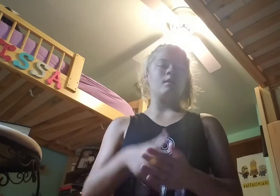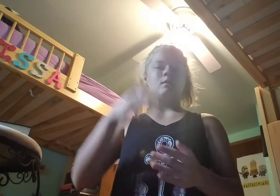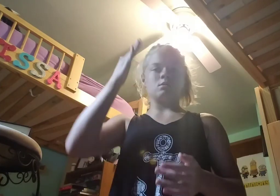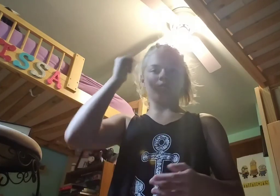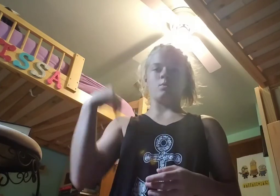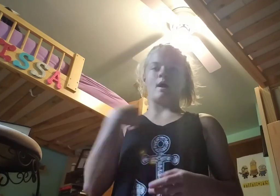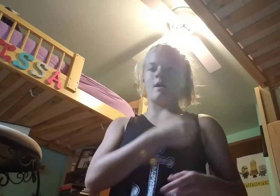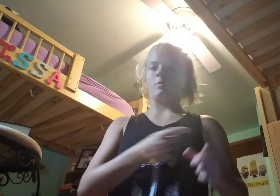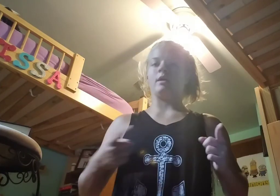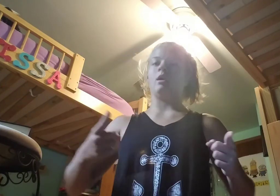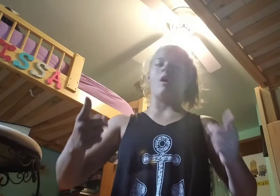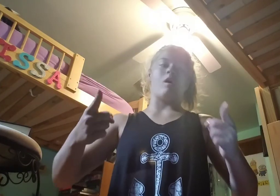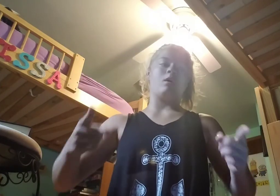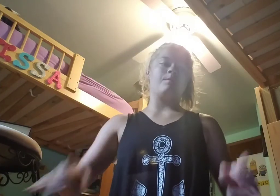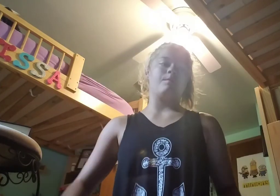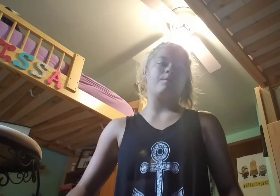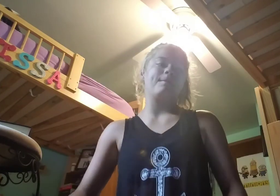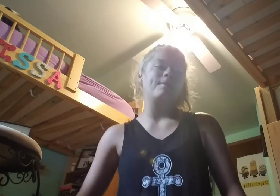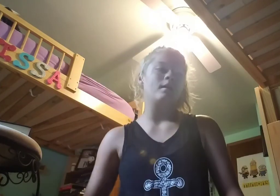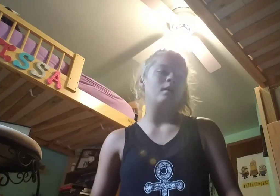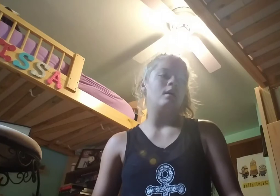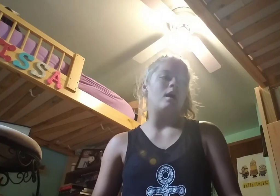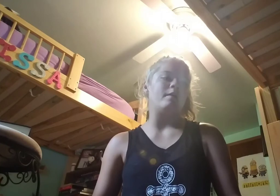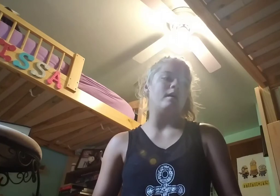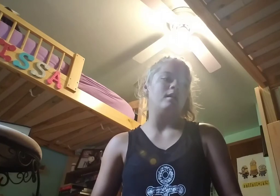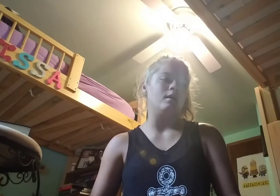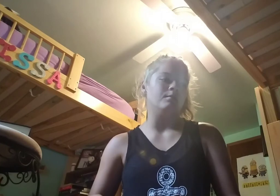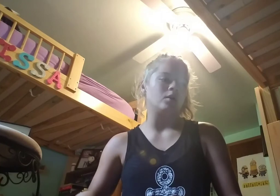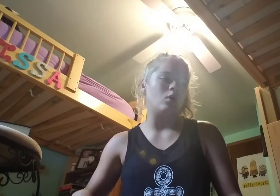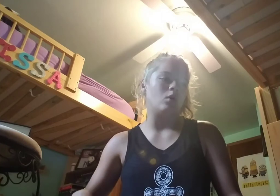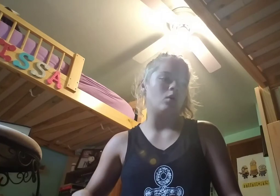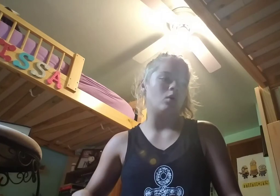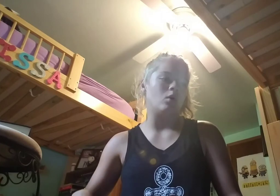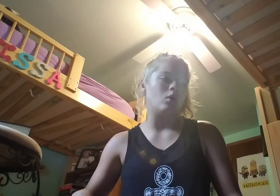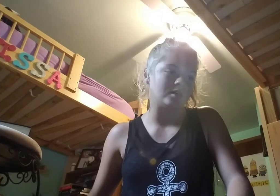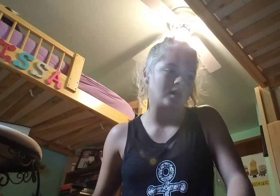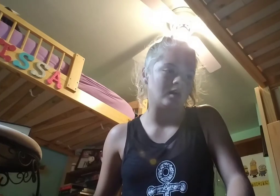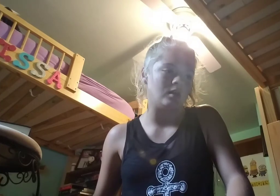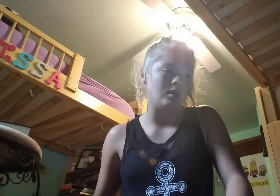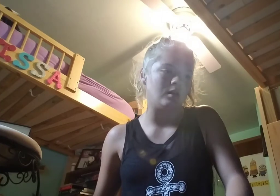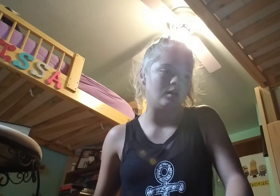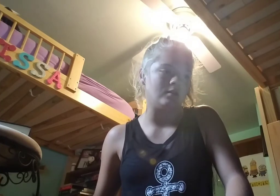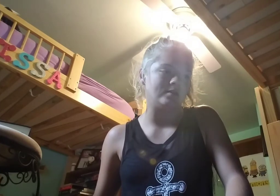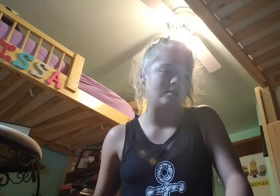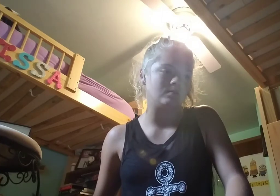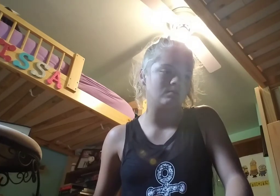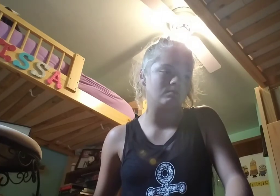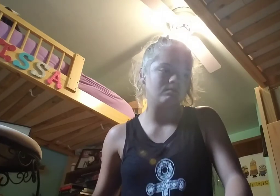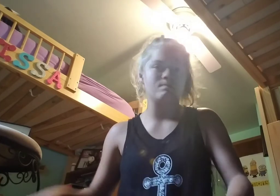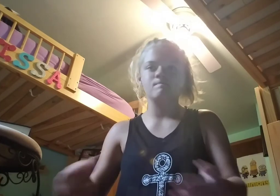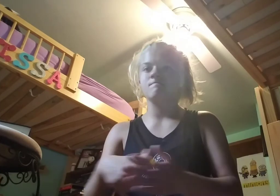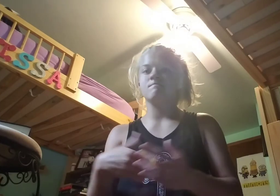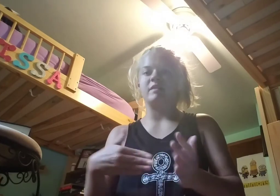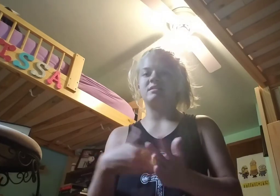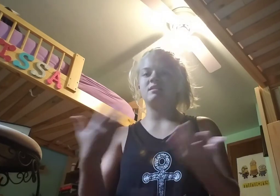So that's why we get along. And then the chorus repeats again, and that's it.